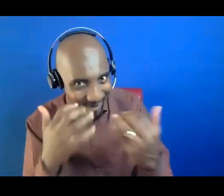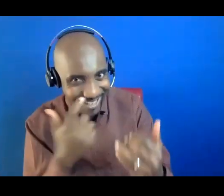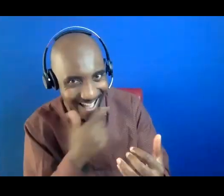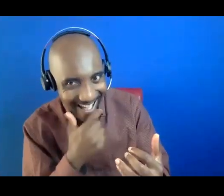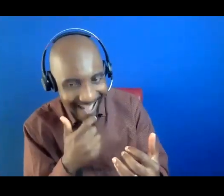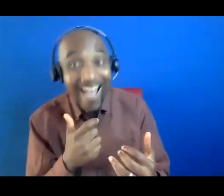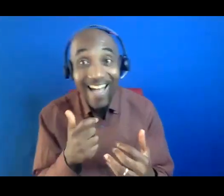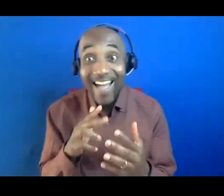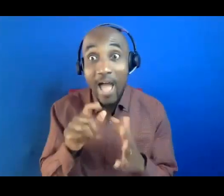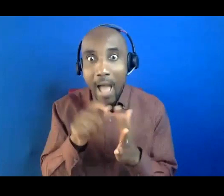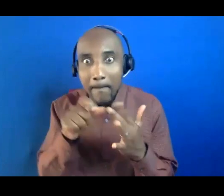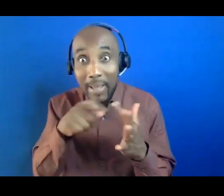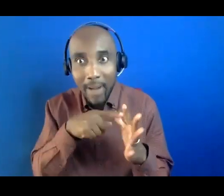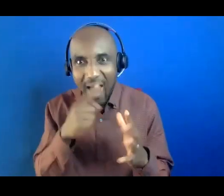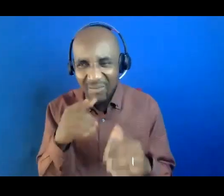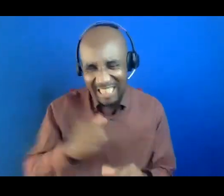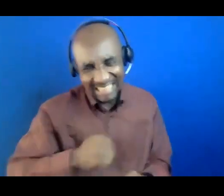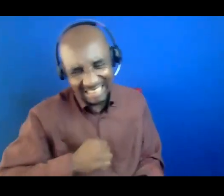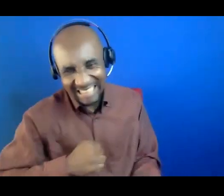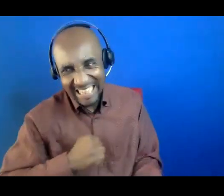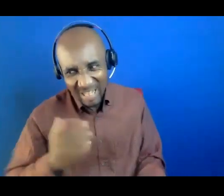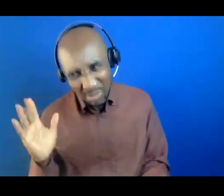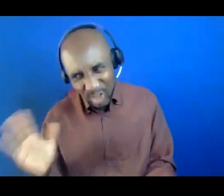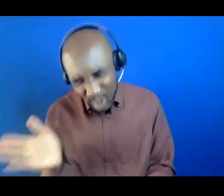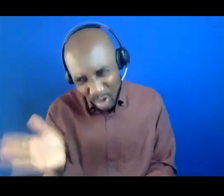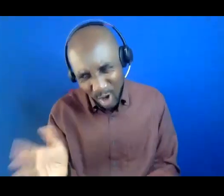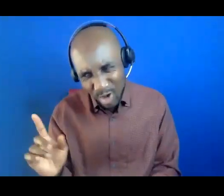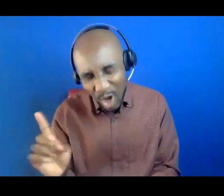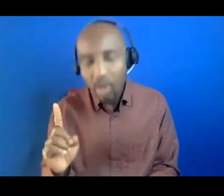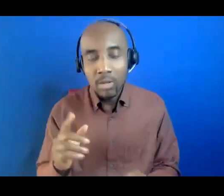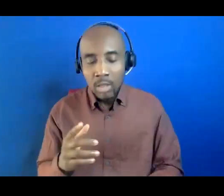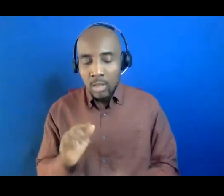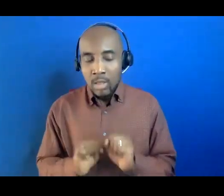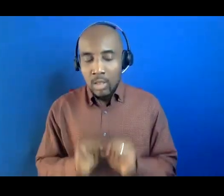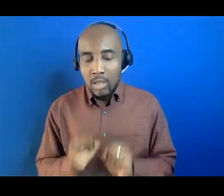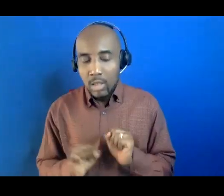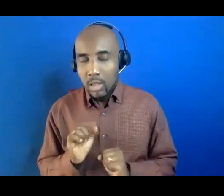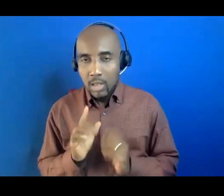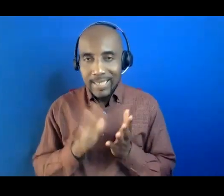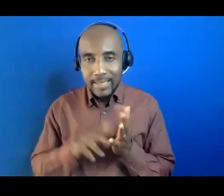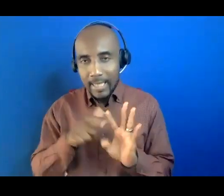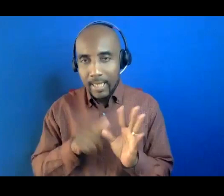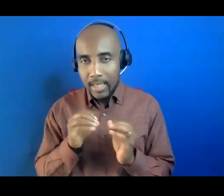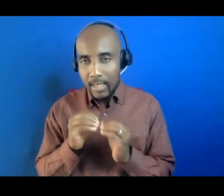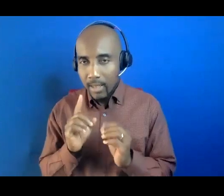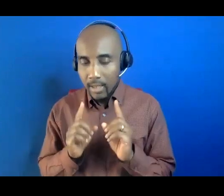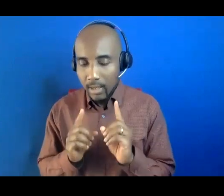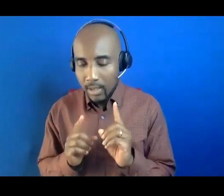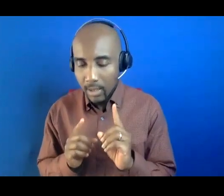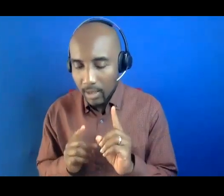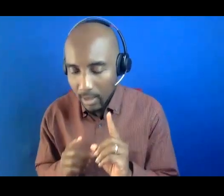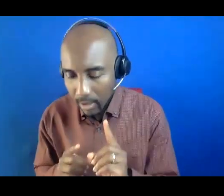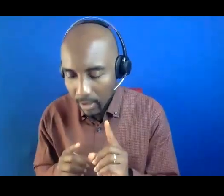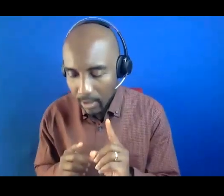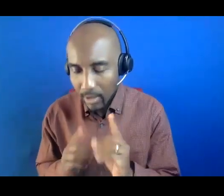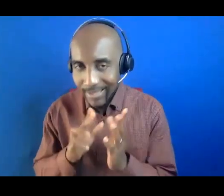And I think Pitts must have elbowed him in the ribs to tell him to step forward. Anyhow, reluctantly, Nikki came forward and a member of the team